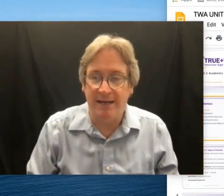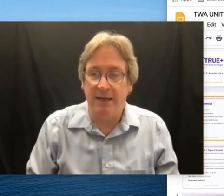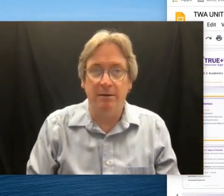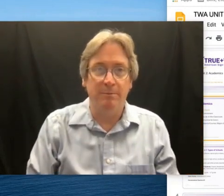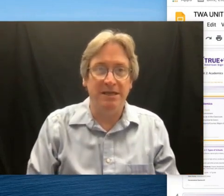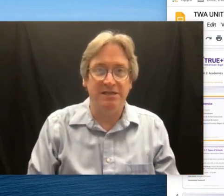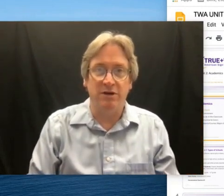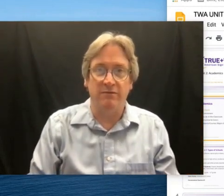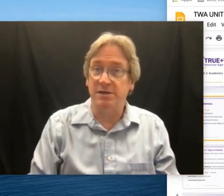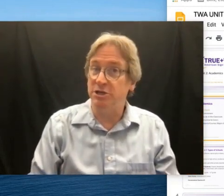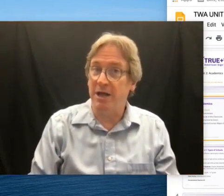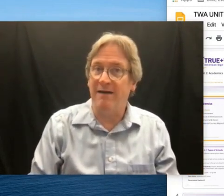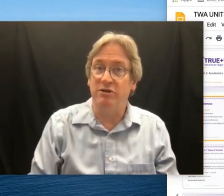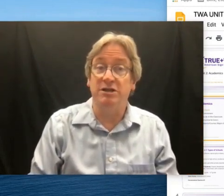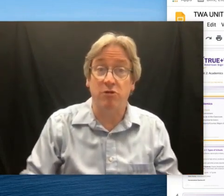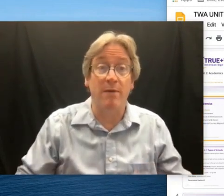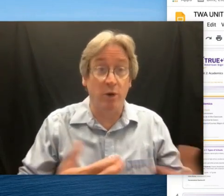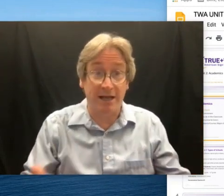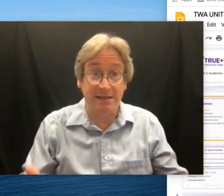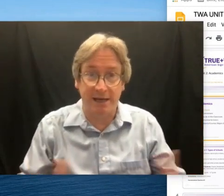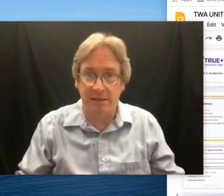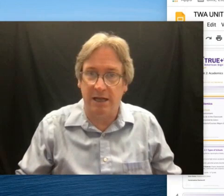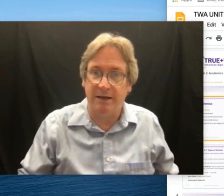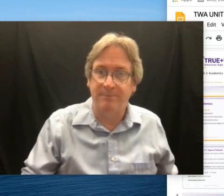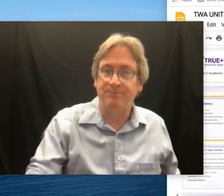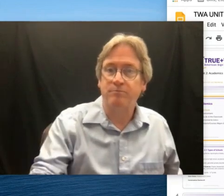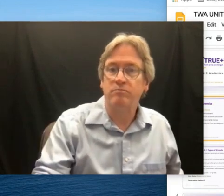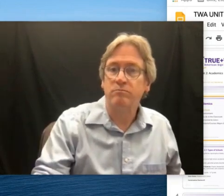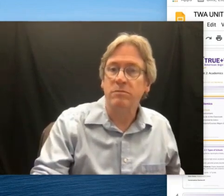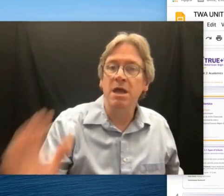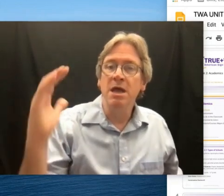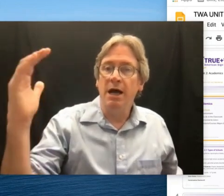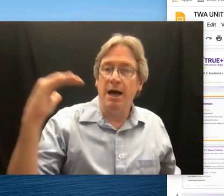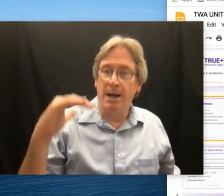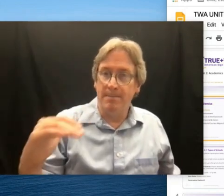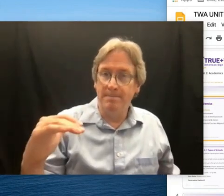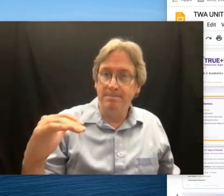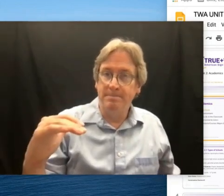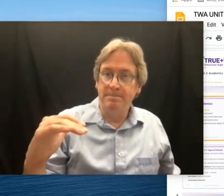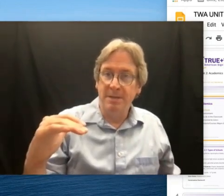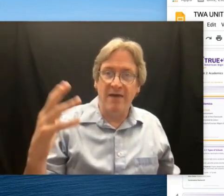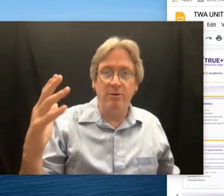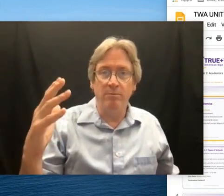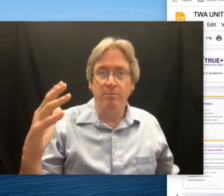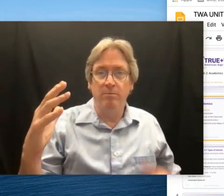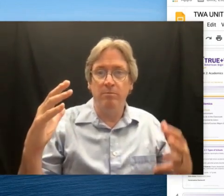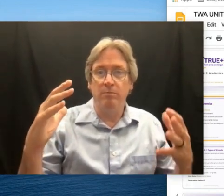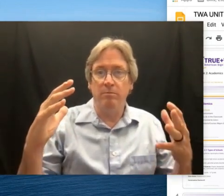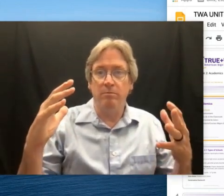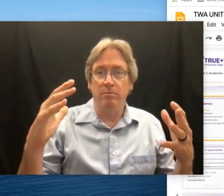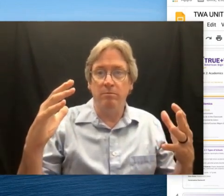very handy piece of conversation to have to describe what Kent State is like. And